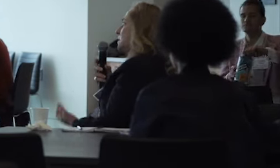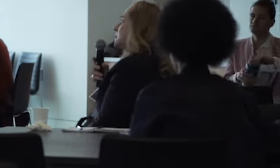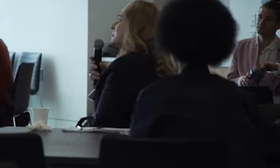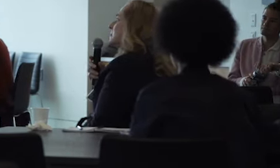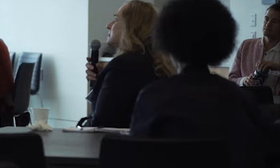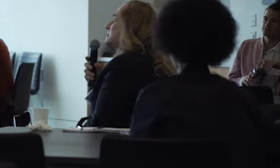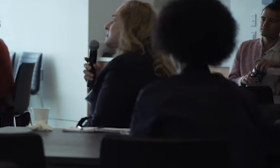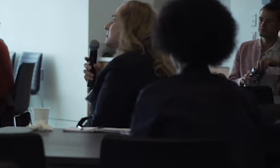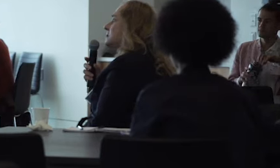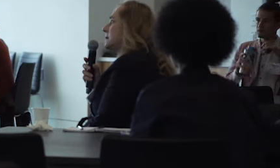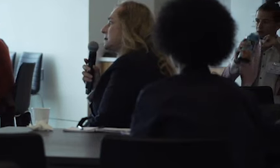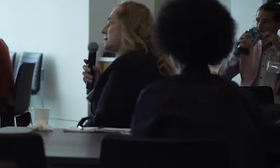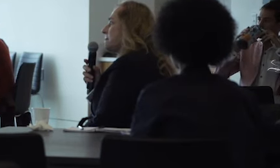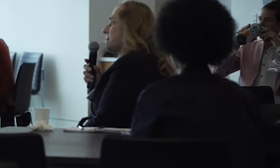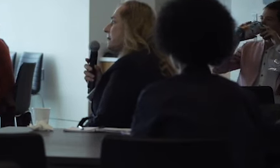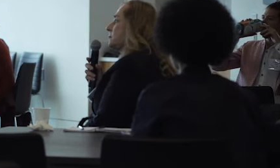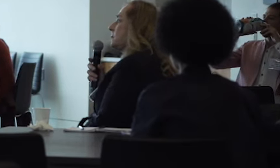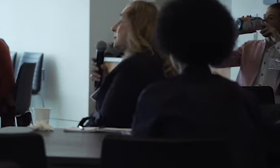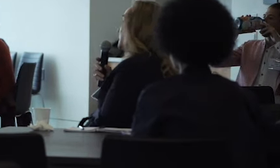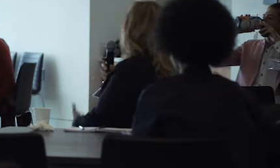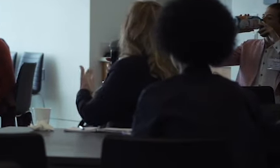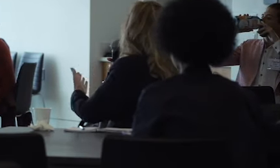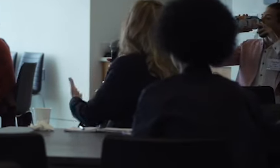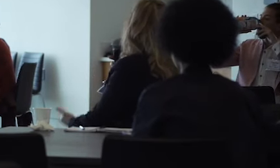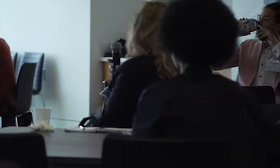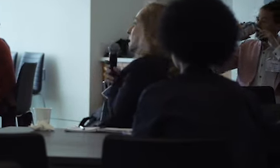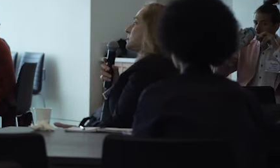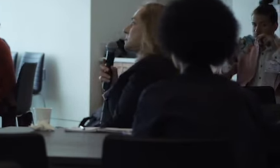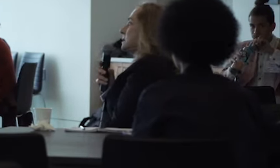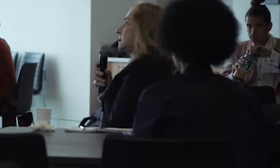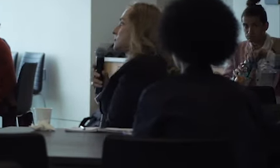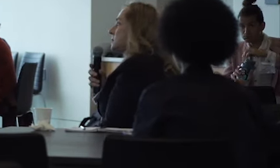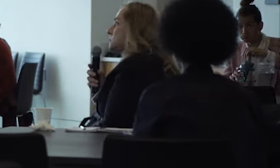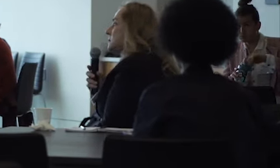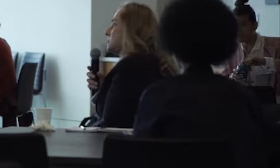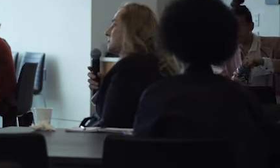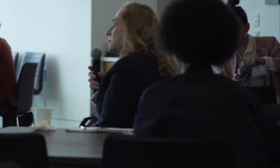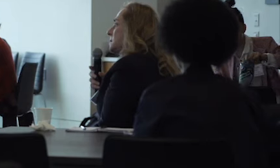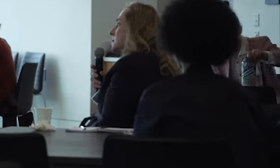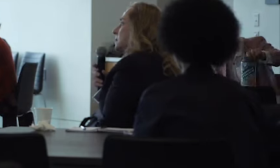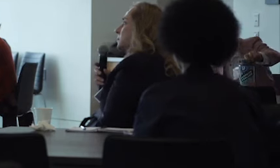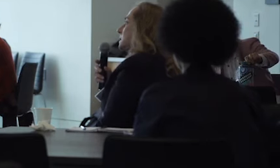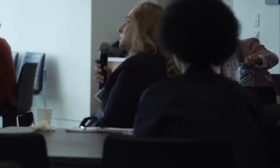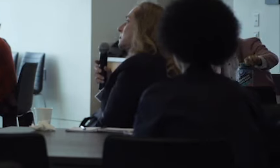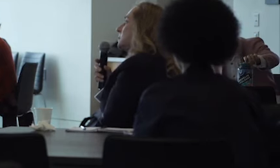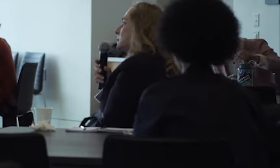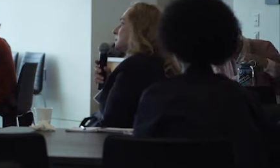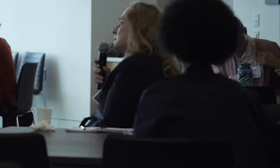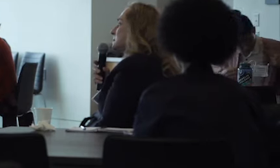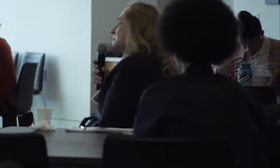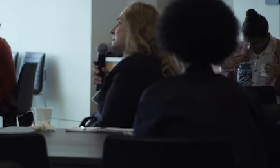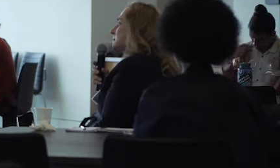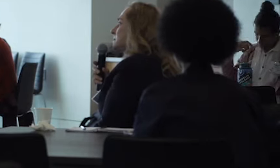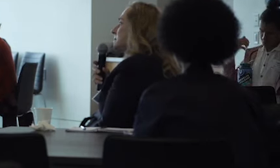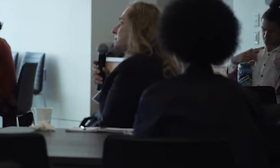whole avenue there needs to be looked at and provided and really talk to many of the transportation departments. You've got to put a lot more effort